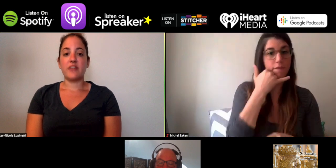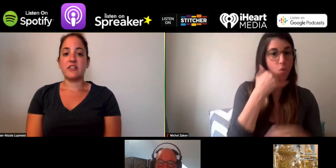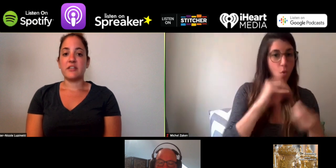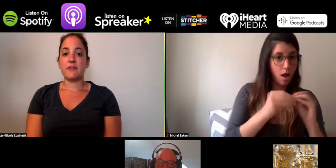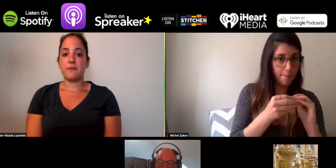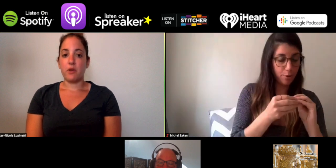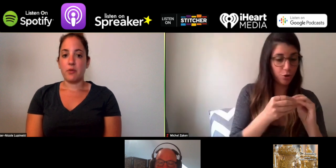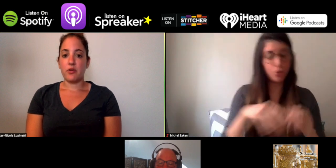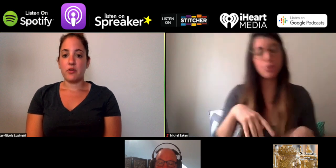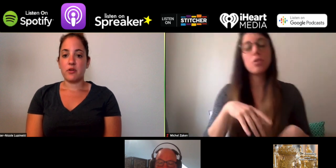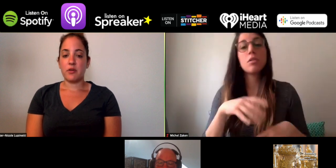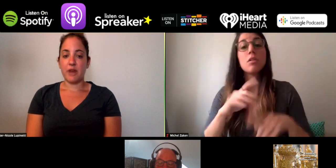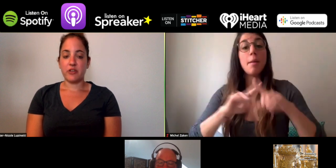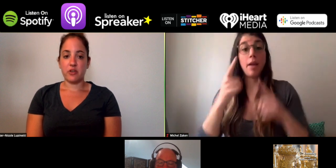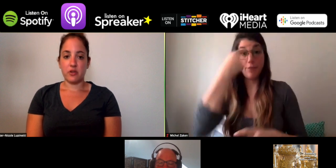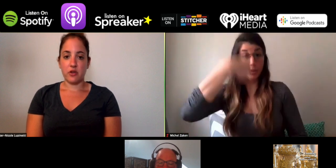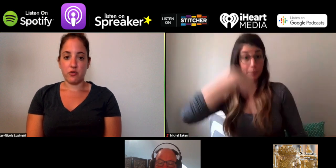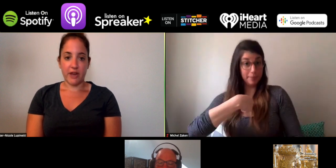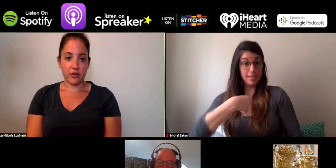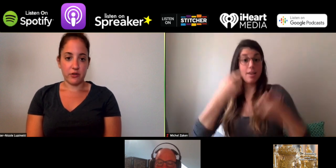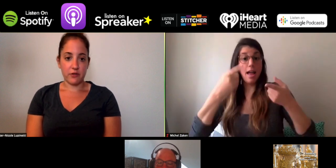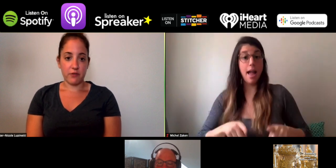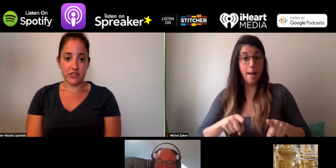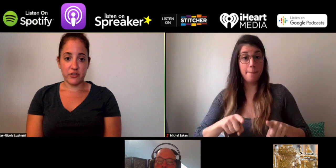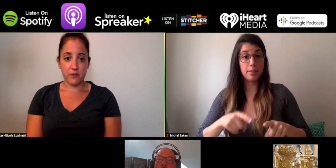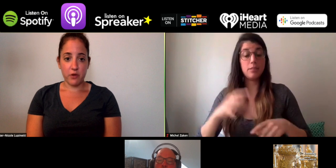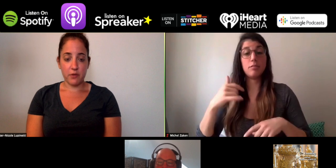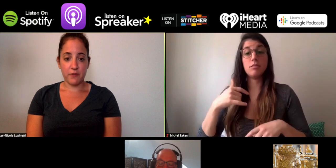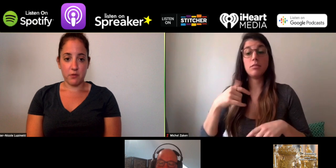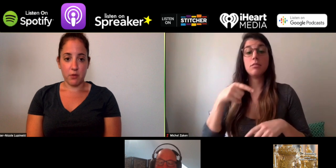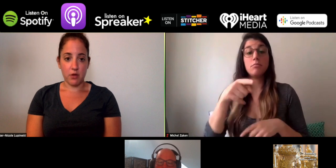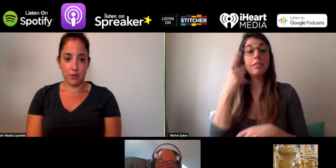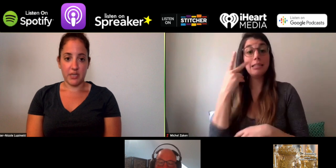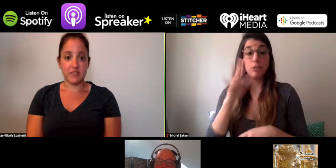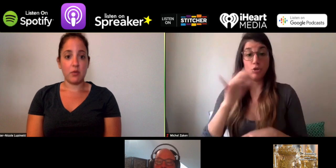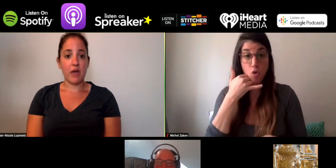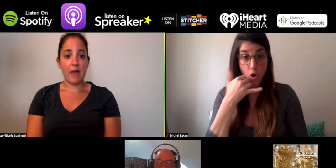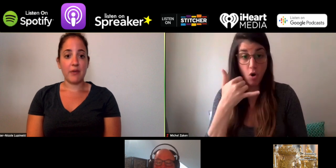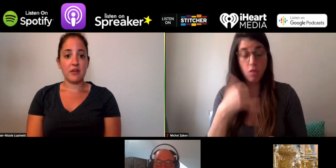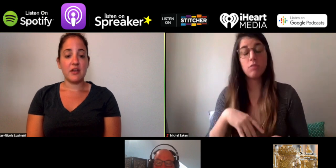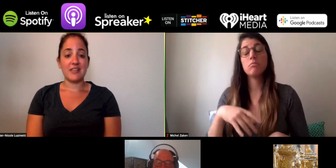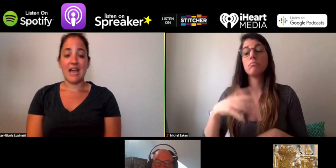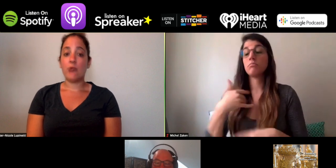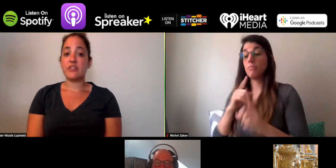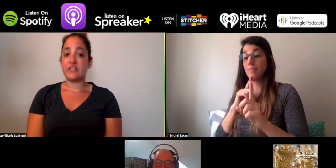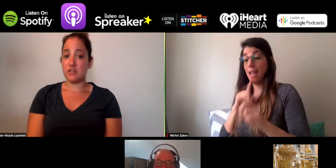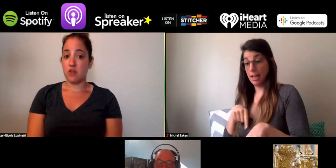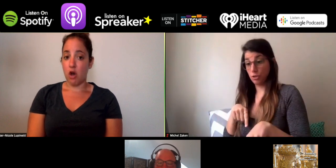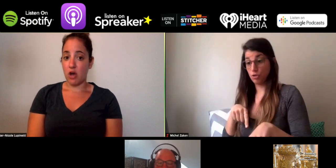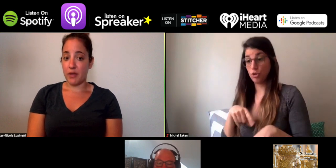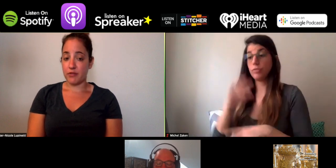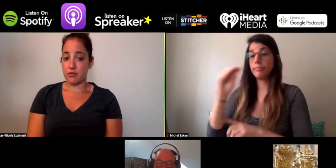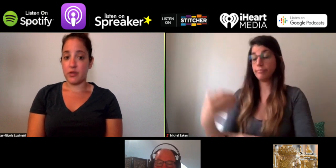So it's a different phone number compared to your regular registered phone number for a mobile company. So what will happen is that I will see